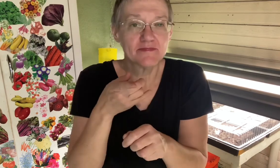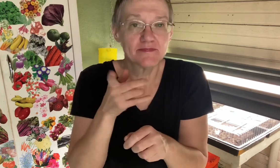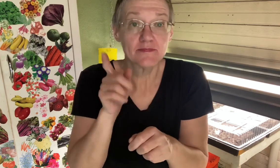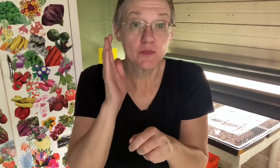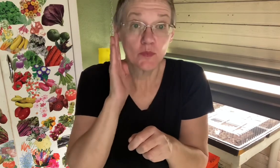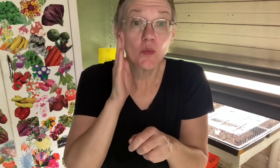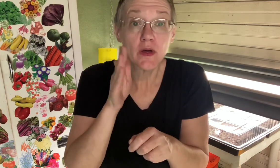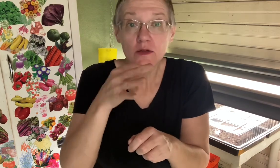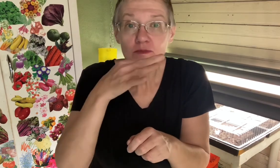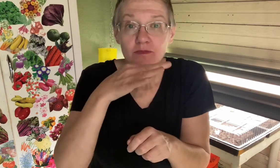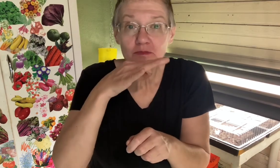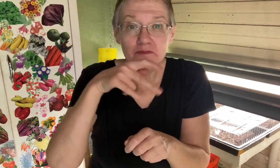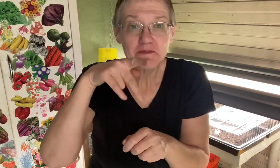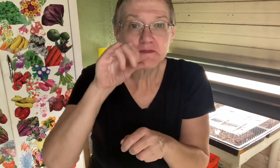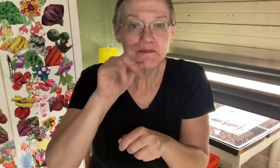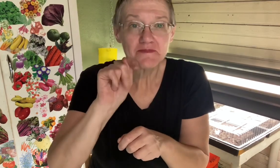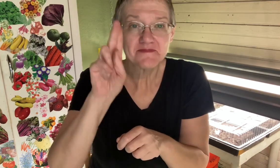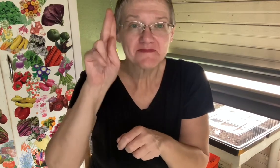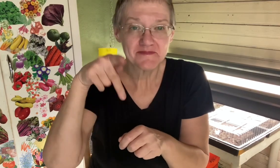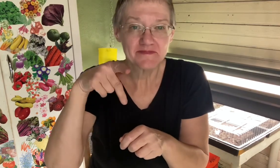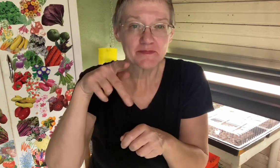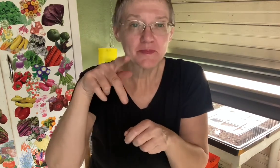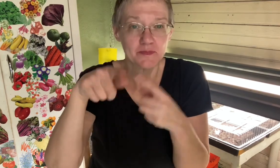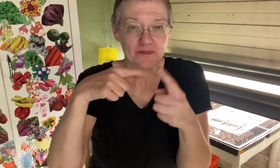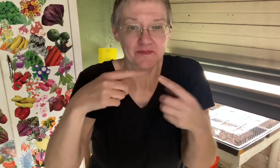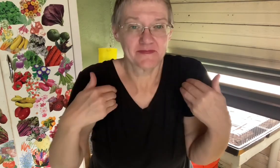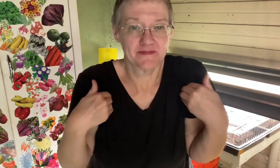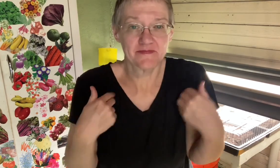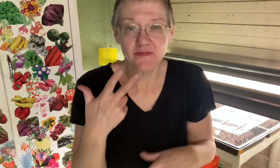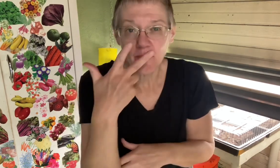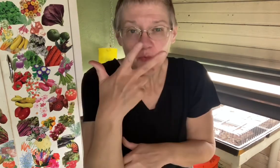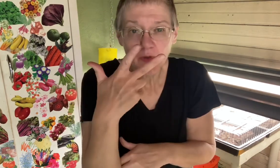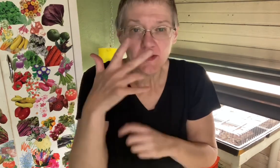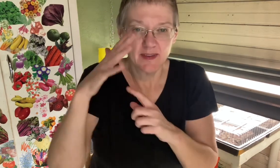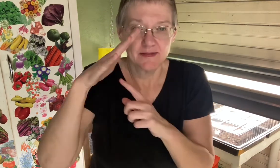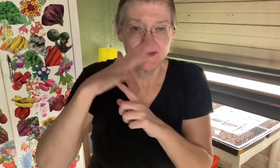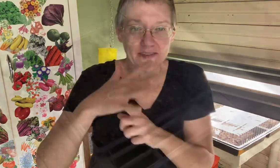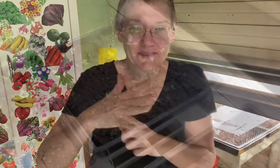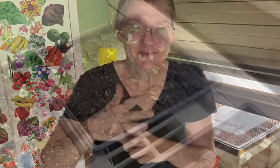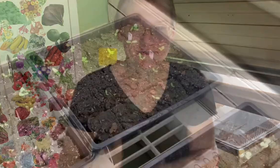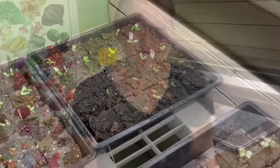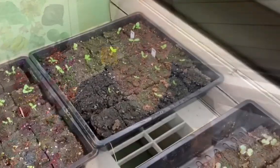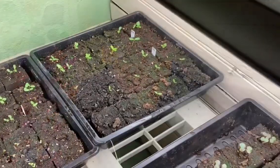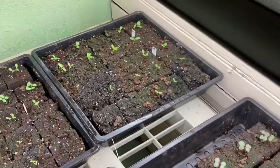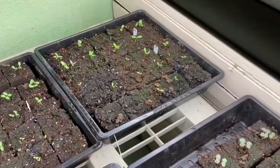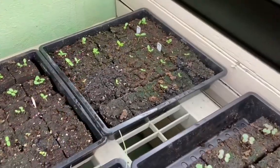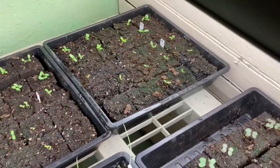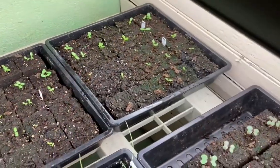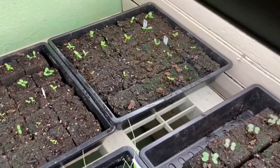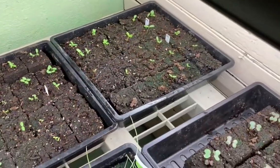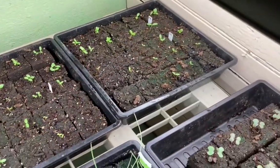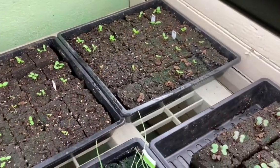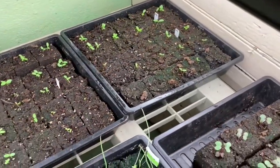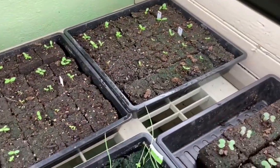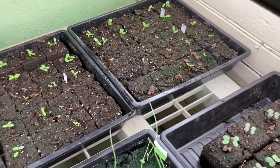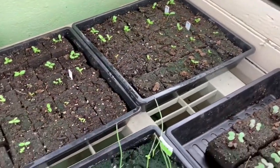already thinned most of them, but there's a few more left to thin. When they have 3 leaves, we're going to pot them